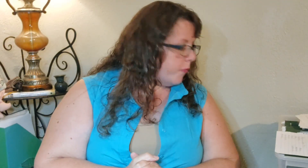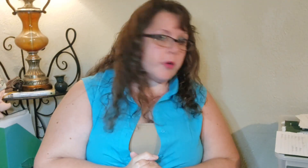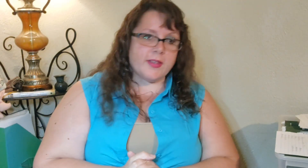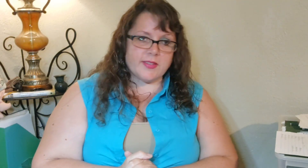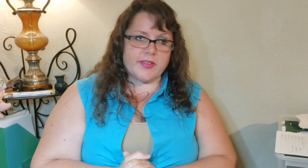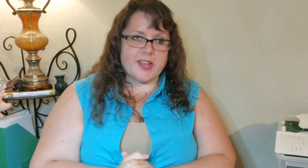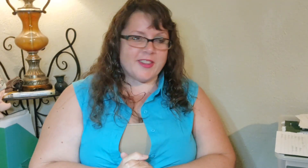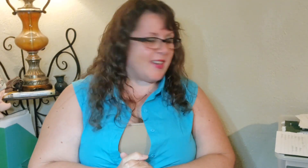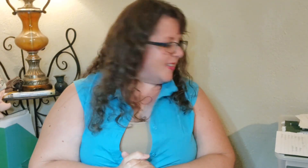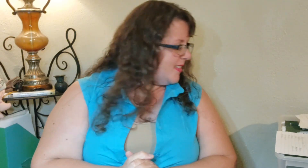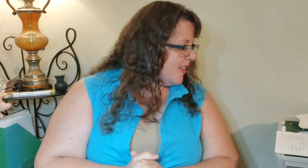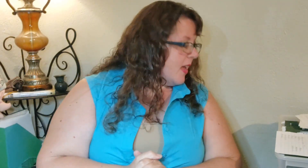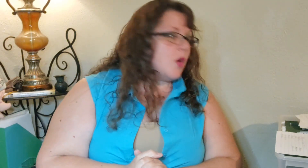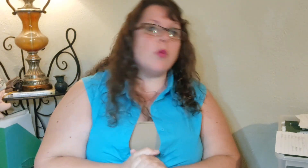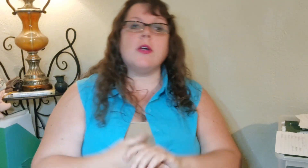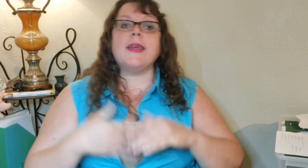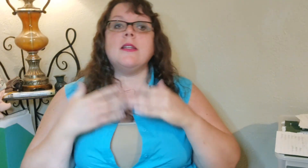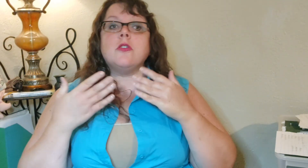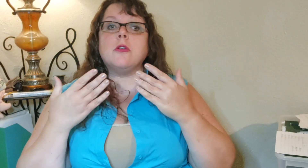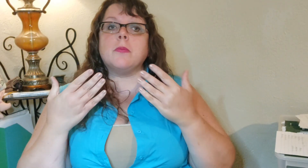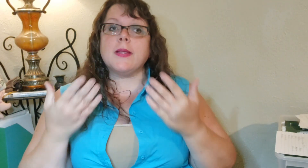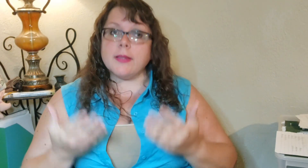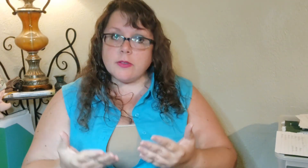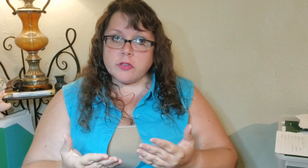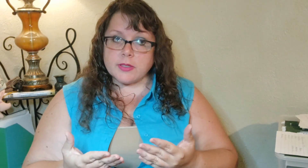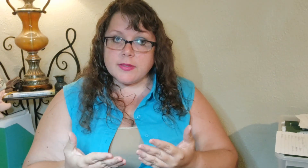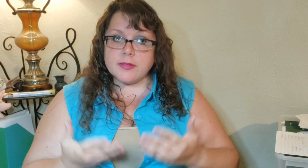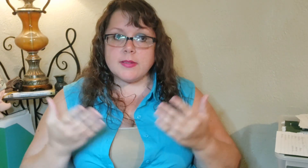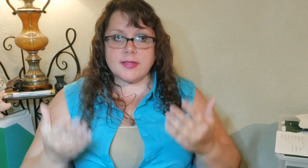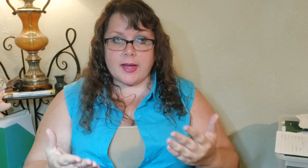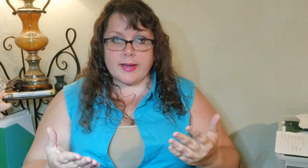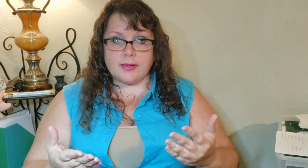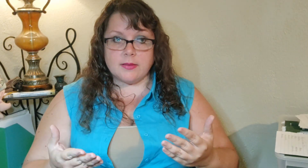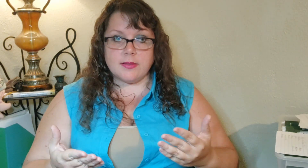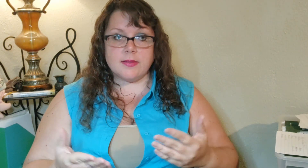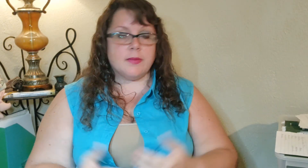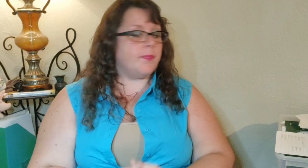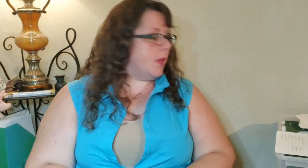for this video, that is. We're going to get into religious signs.